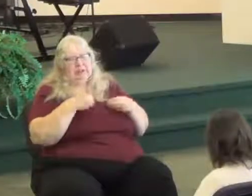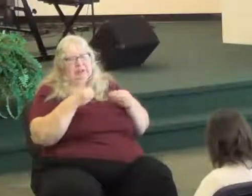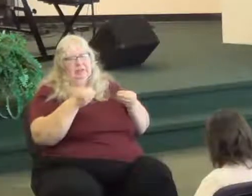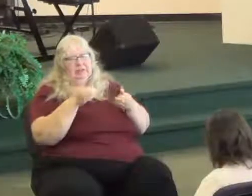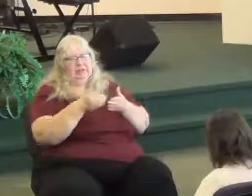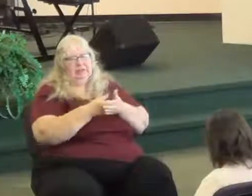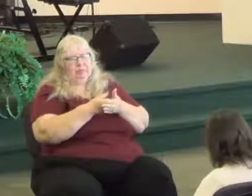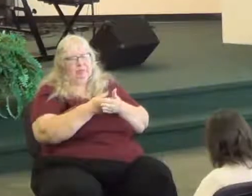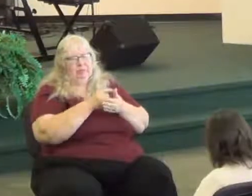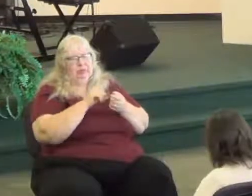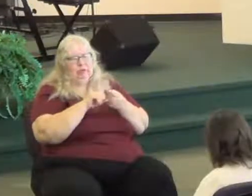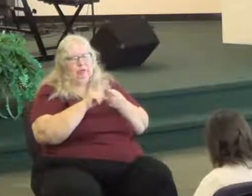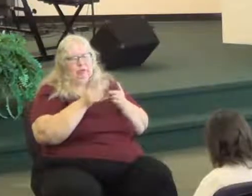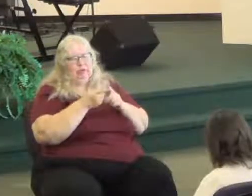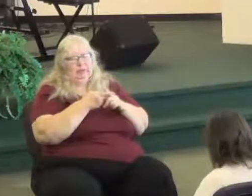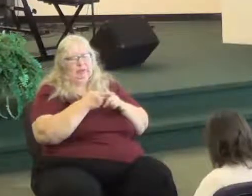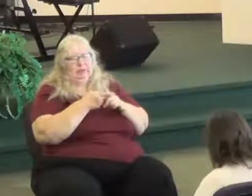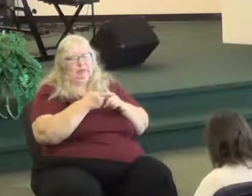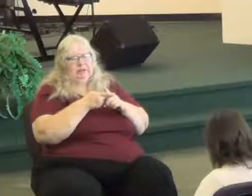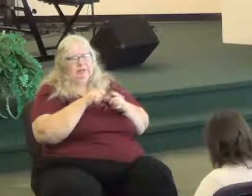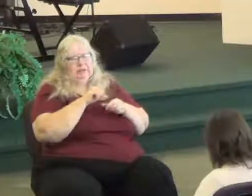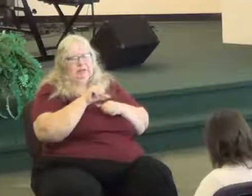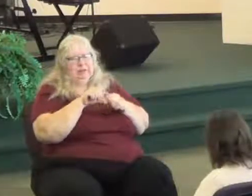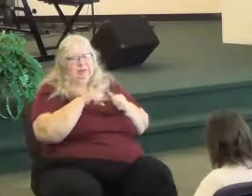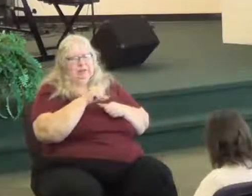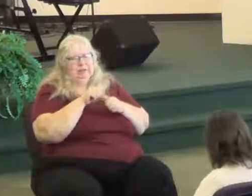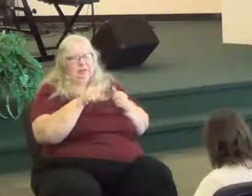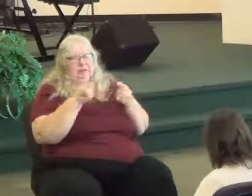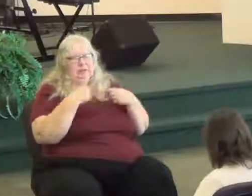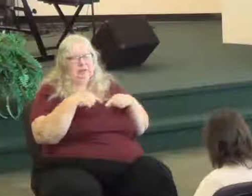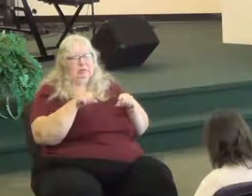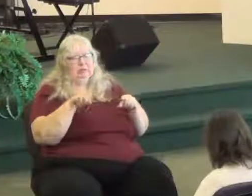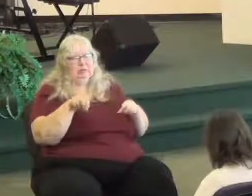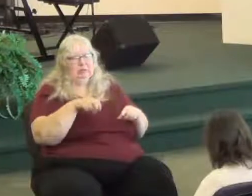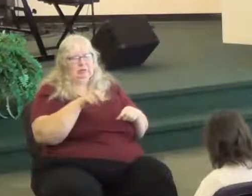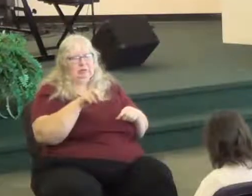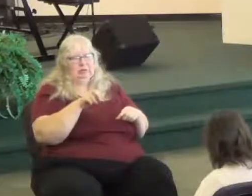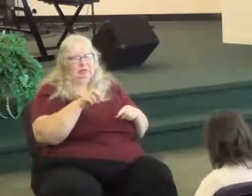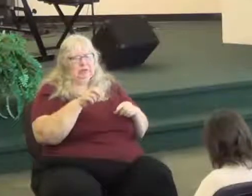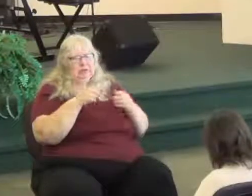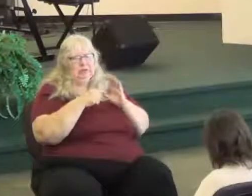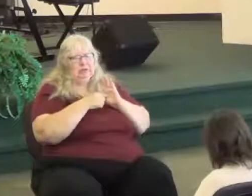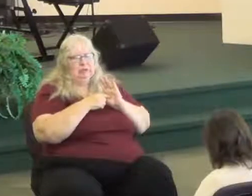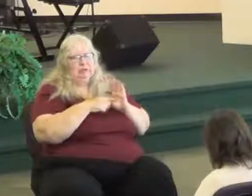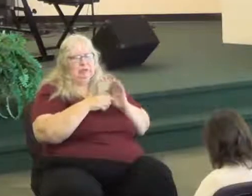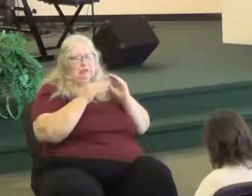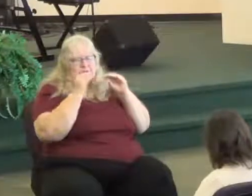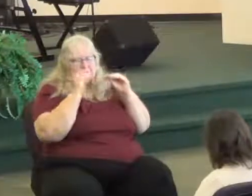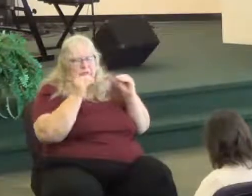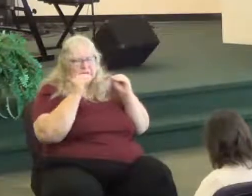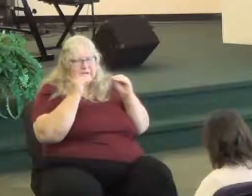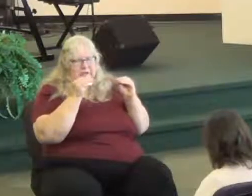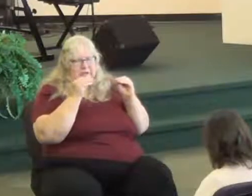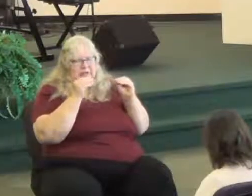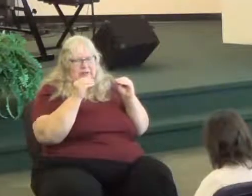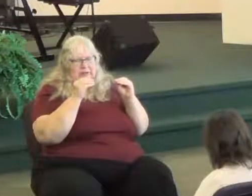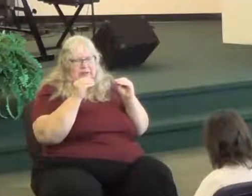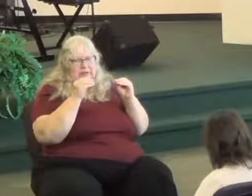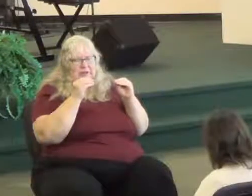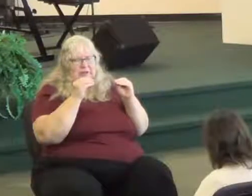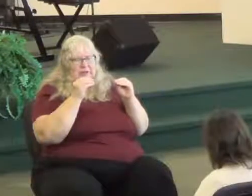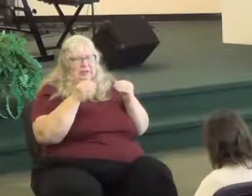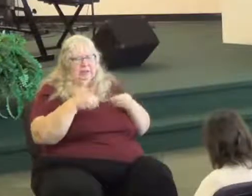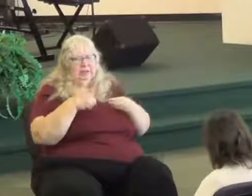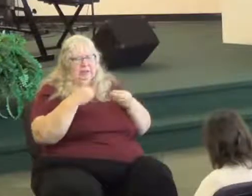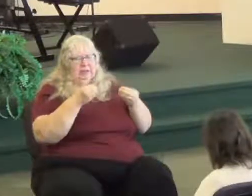friends and relationships along the way that we can show and teach and give the love